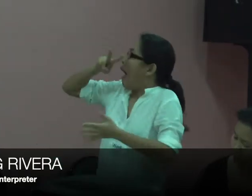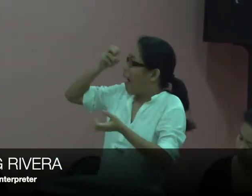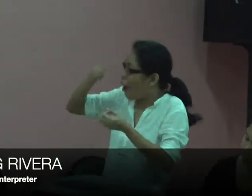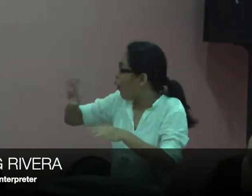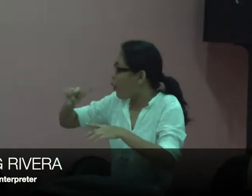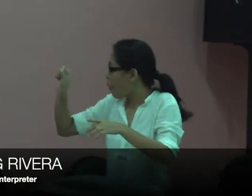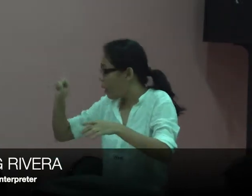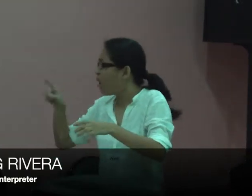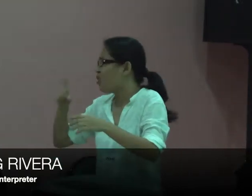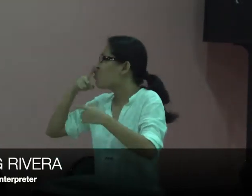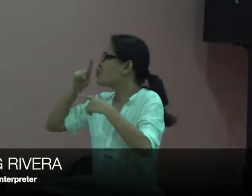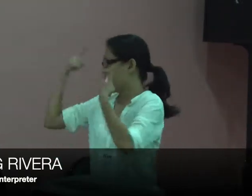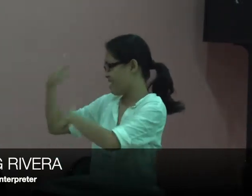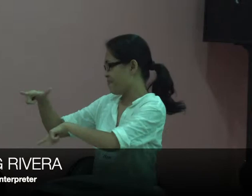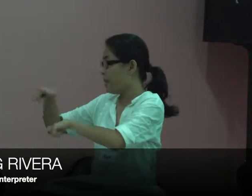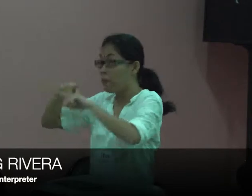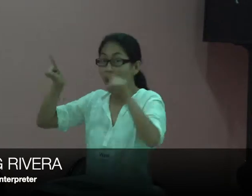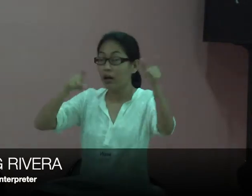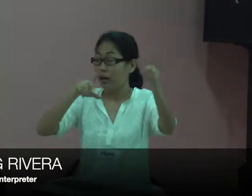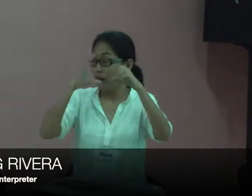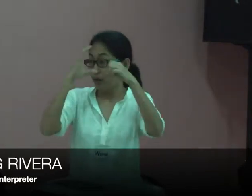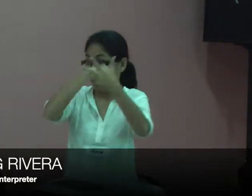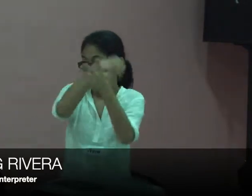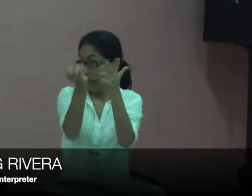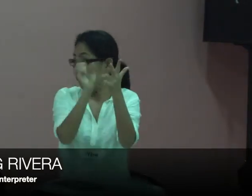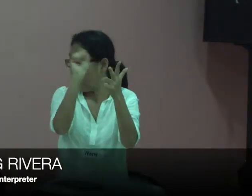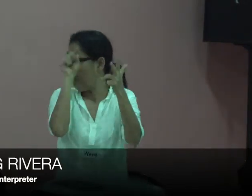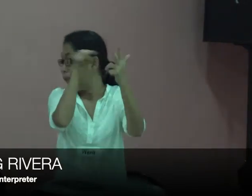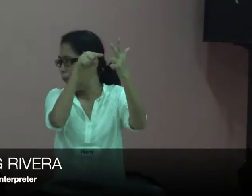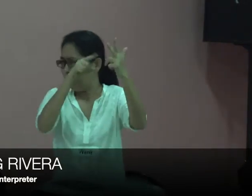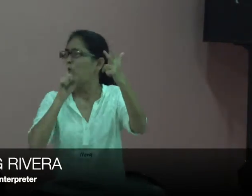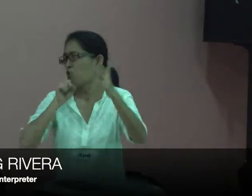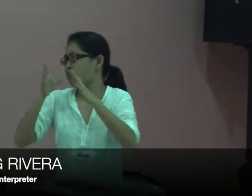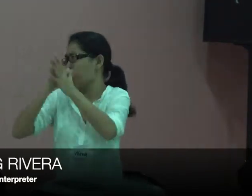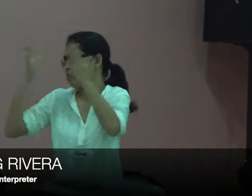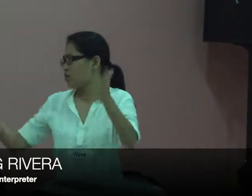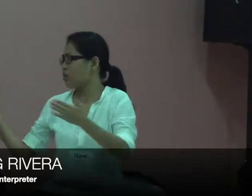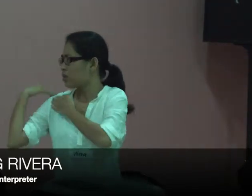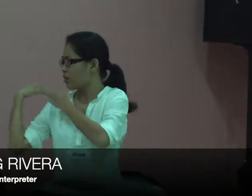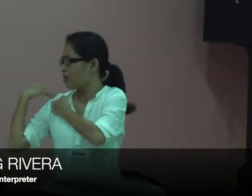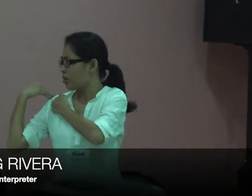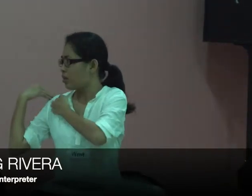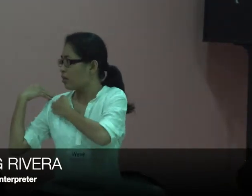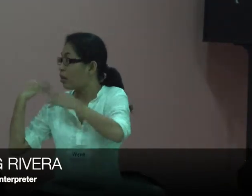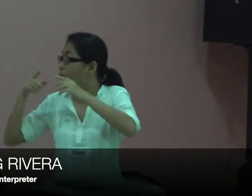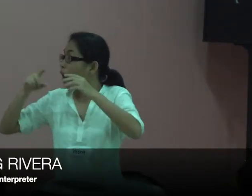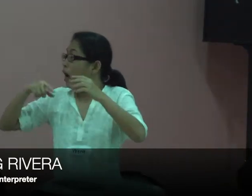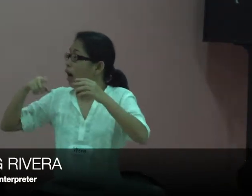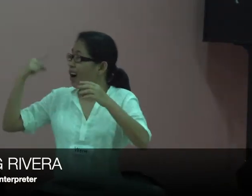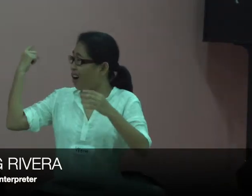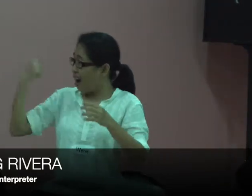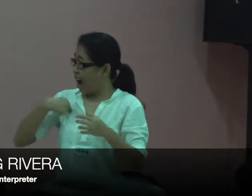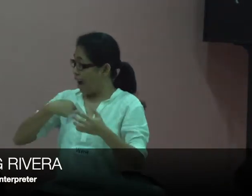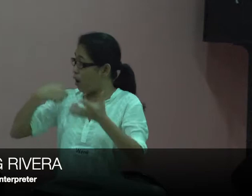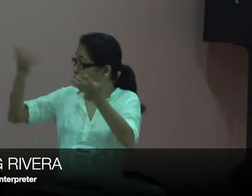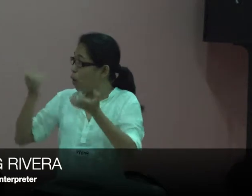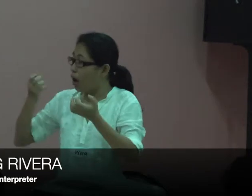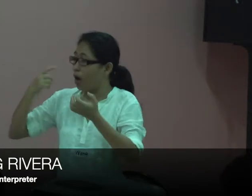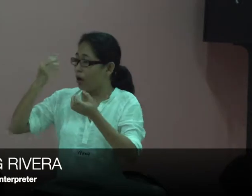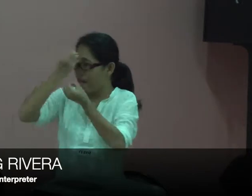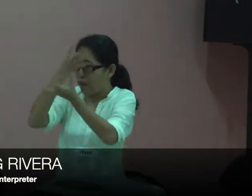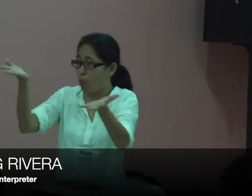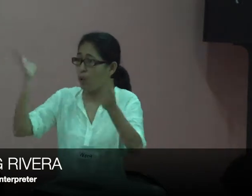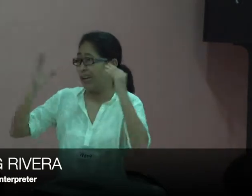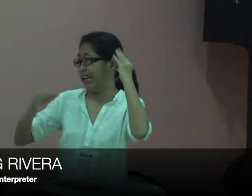some deaf leaders, sometimes hindi alam ko ano rin ang mangyayari, no? Pero, and much of the